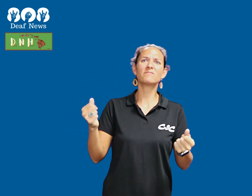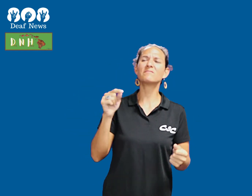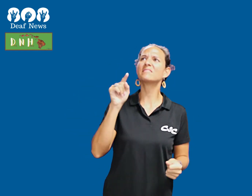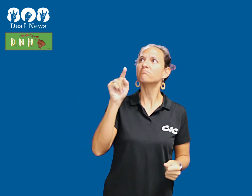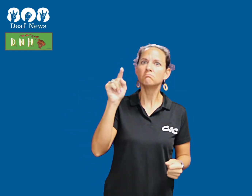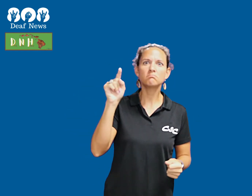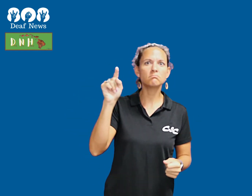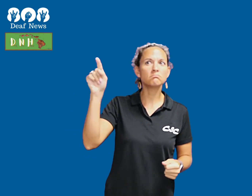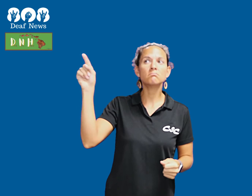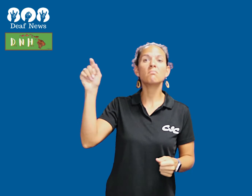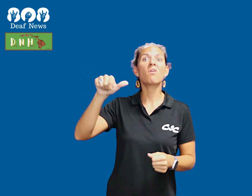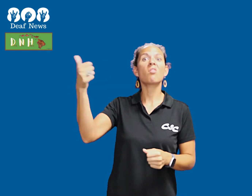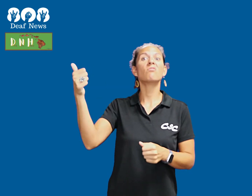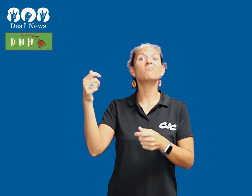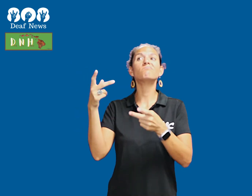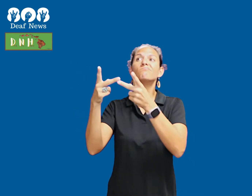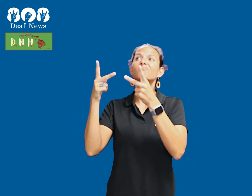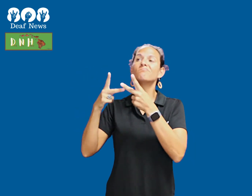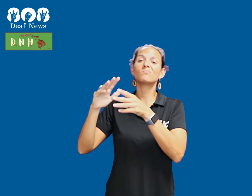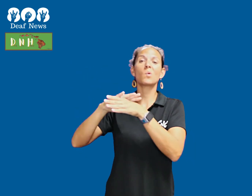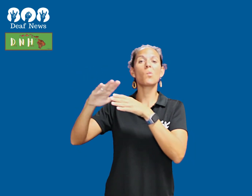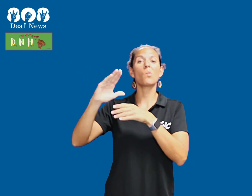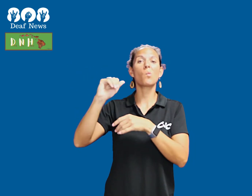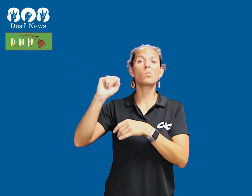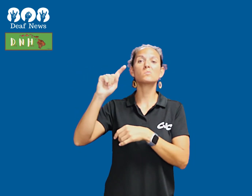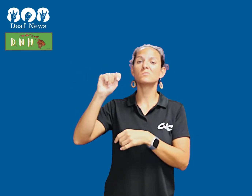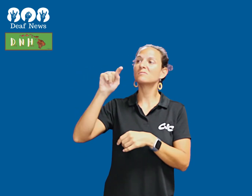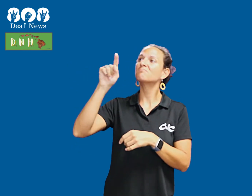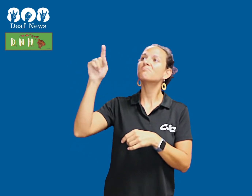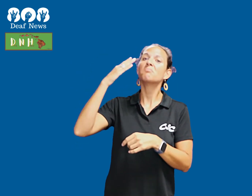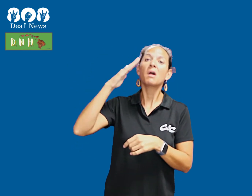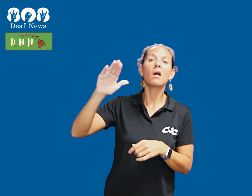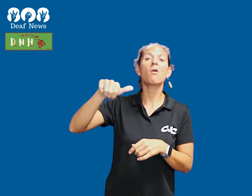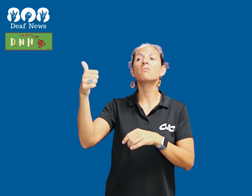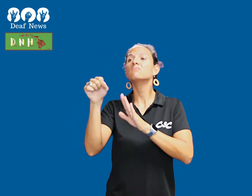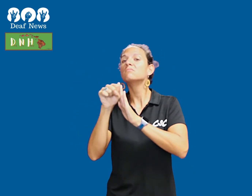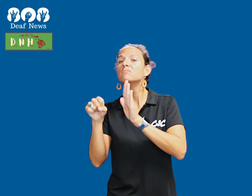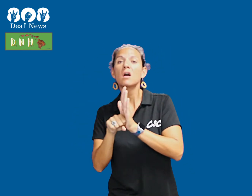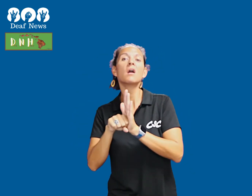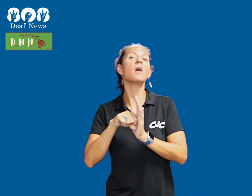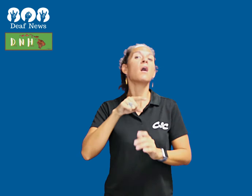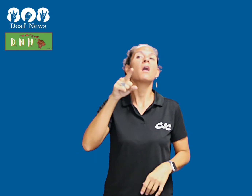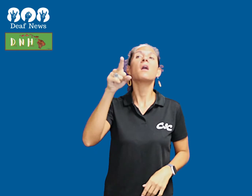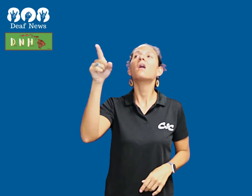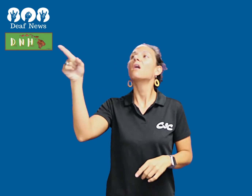We look for role models in other coastal communities. Everyone is facing the same